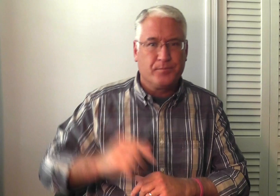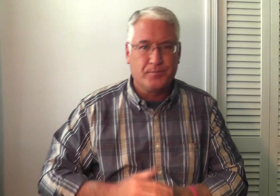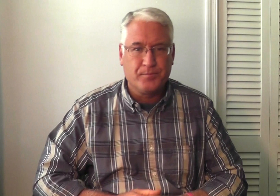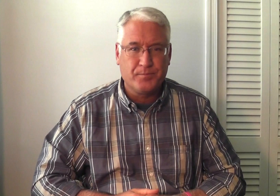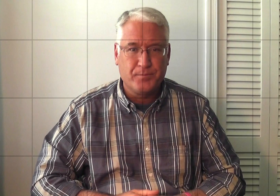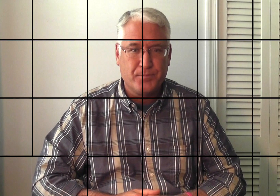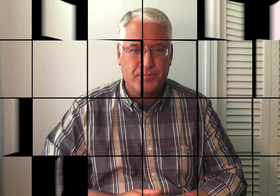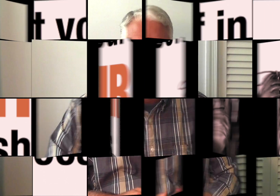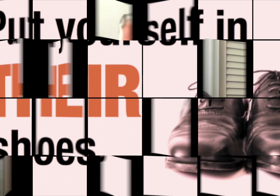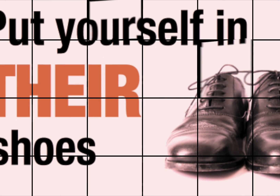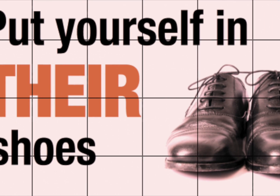through the same situation.